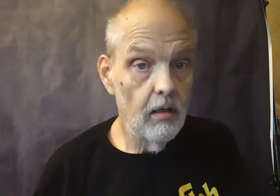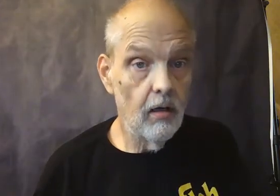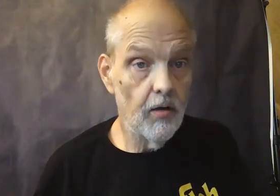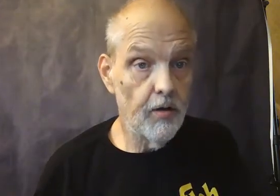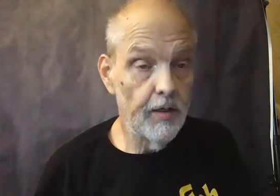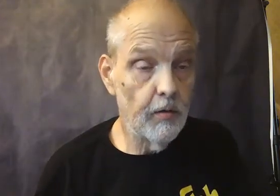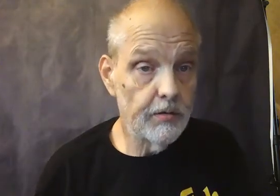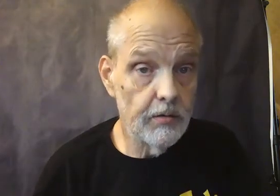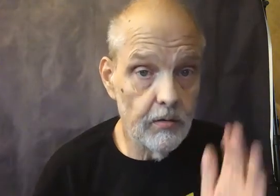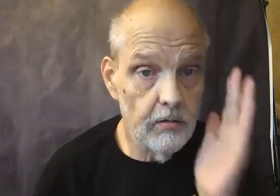Are there any questions?